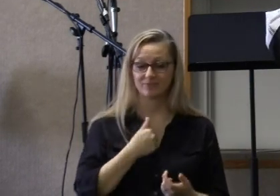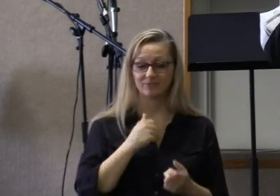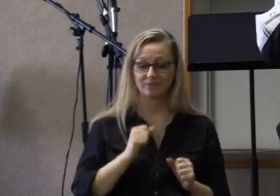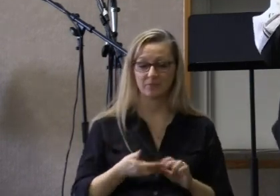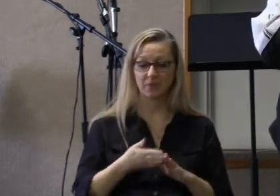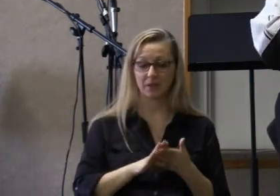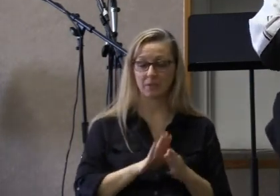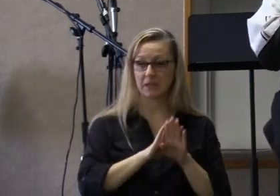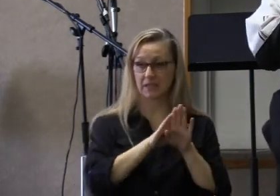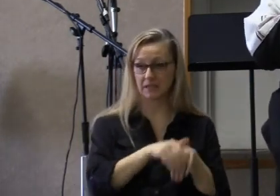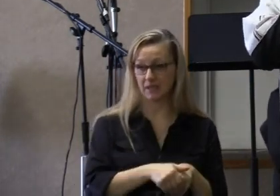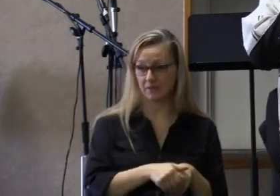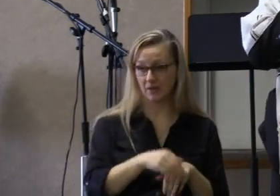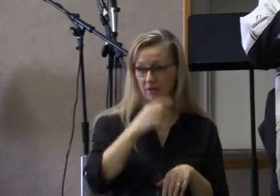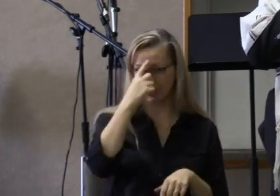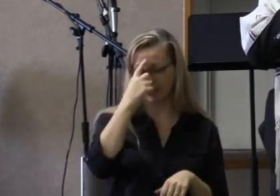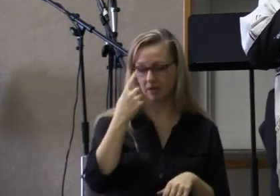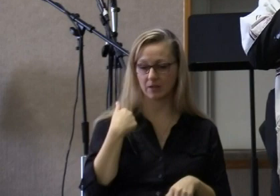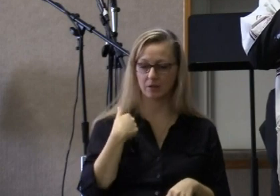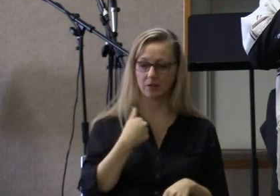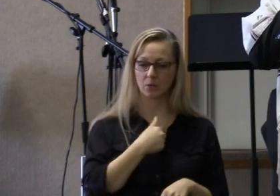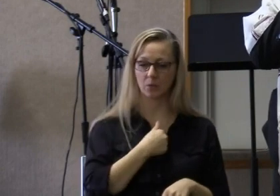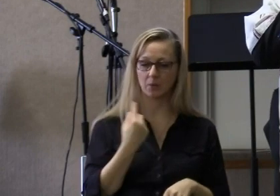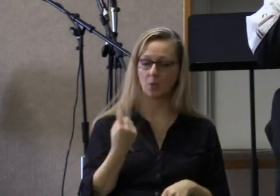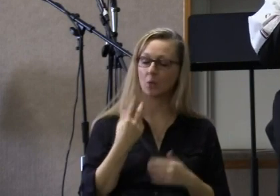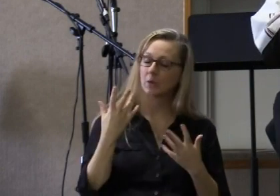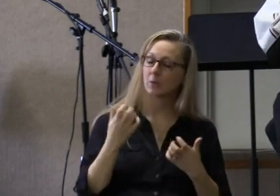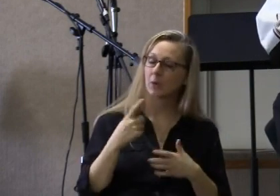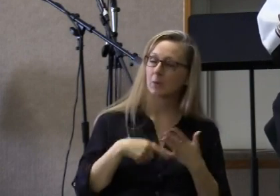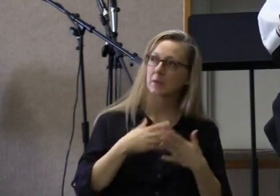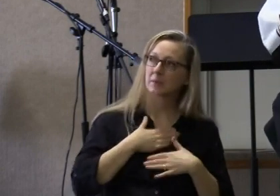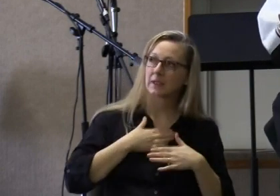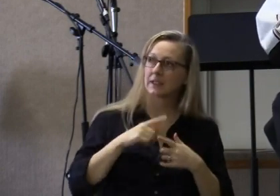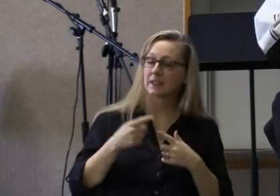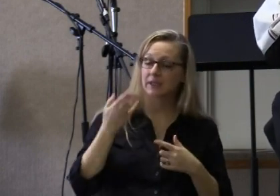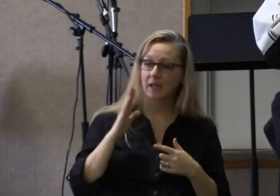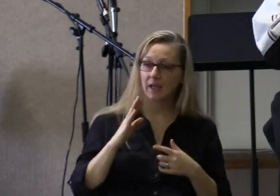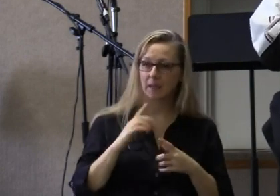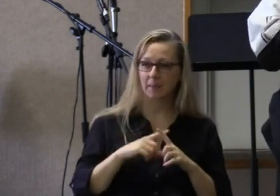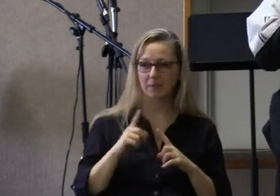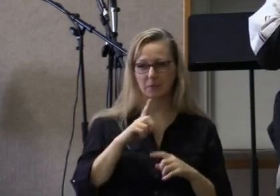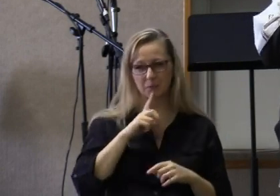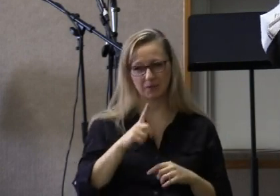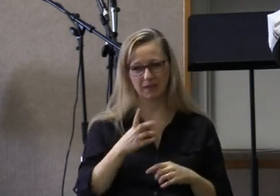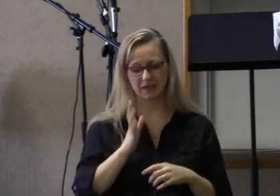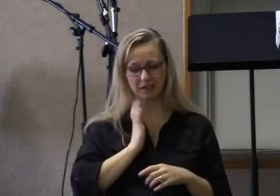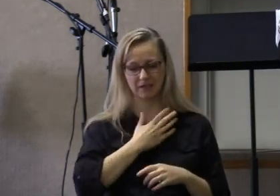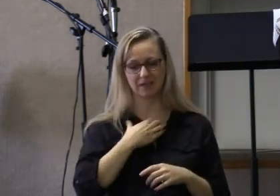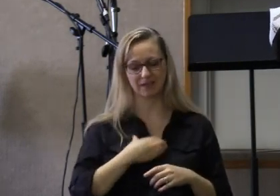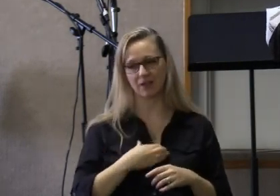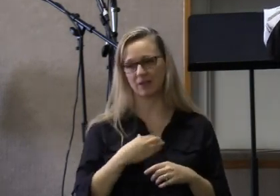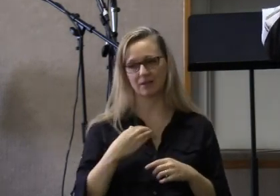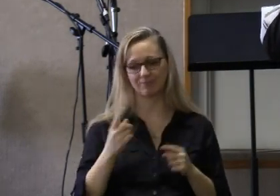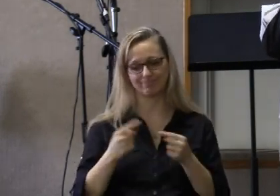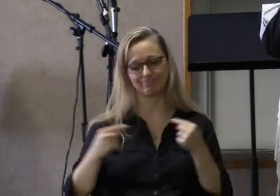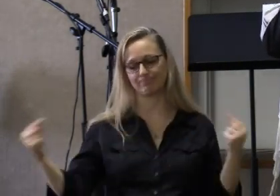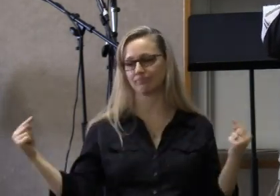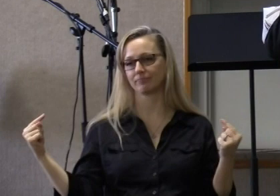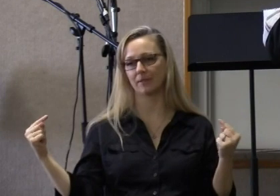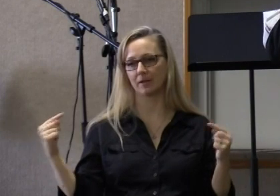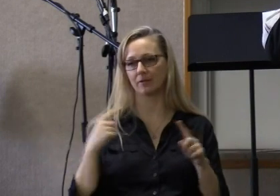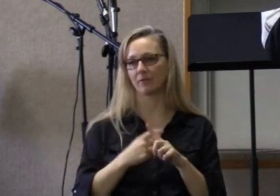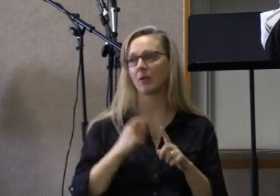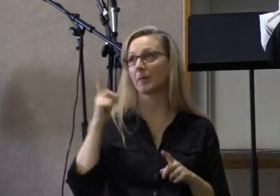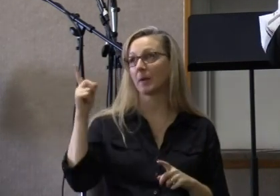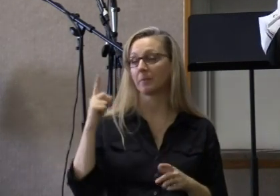we want only what is pleasing to God, when we actually have desires that are contrary to his wishes. Sometimes we have a